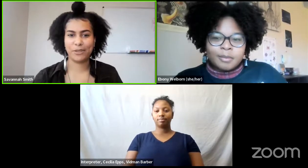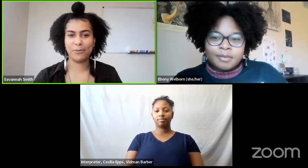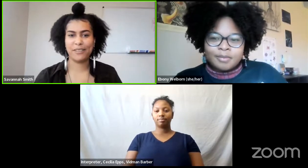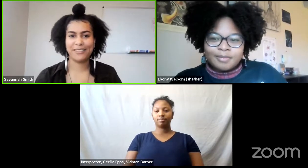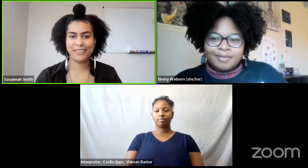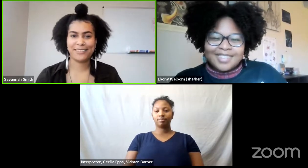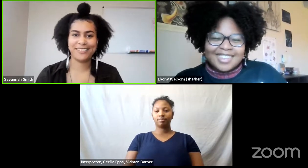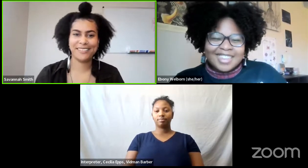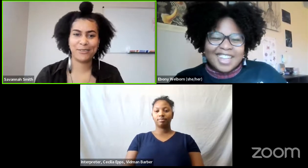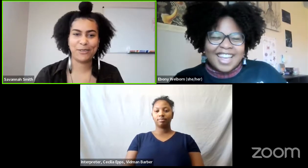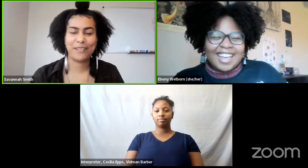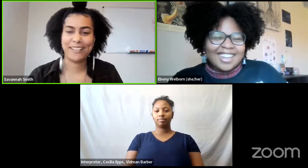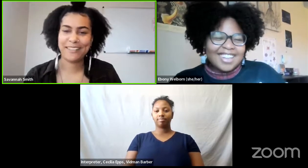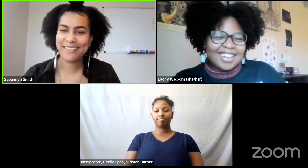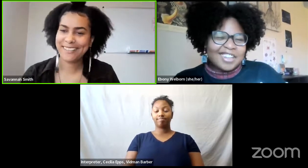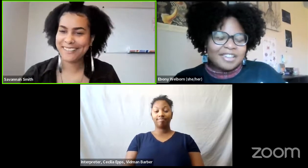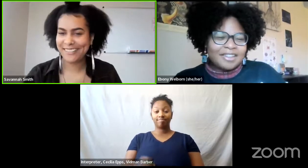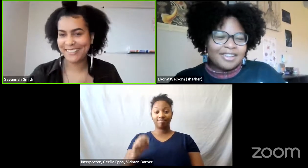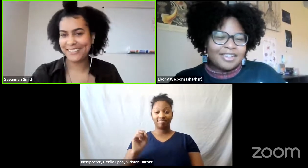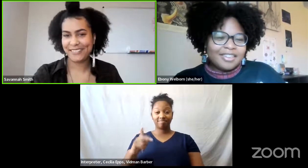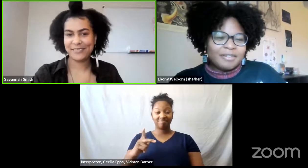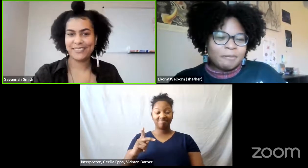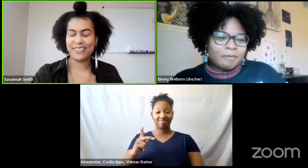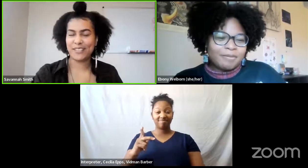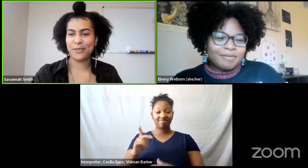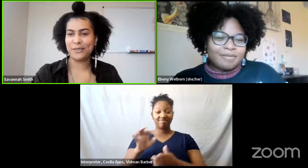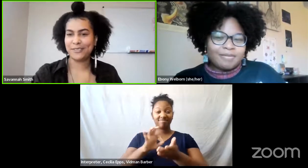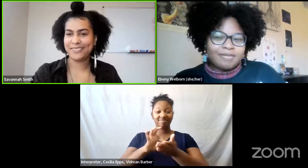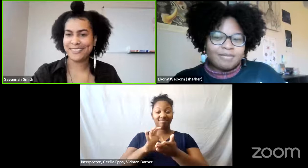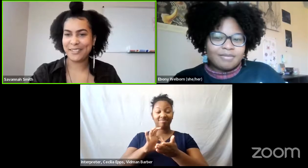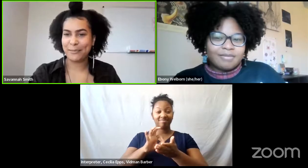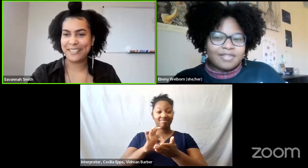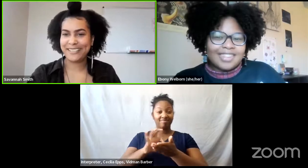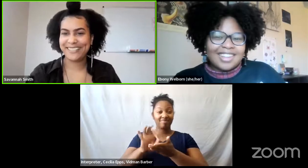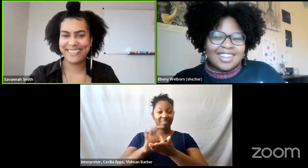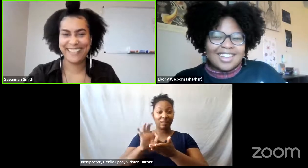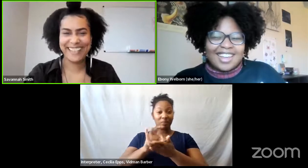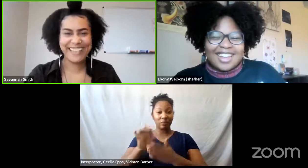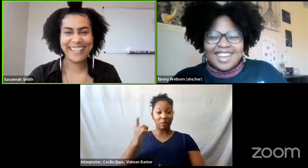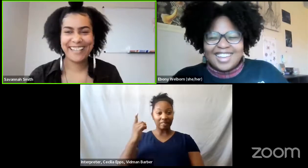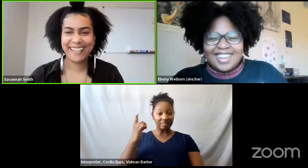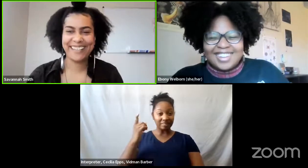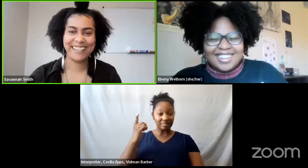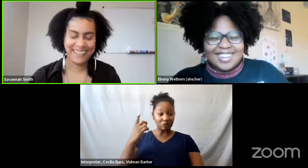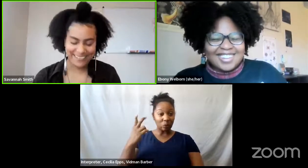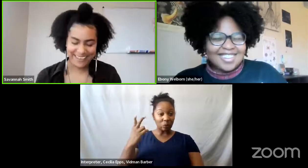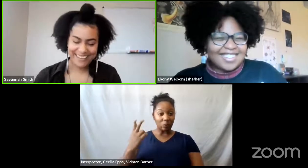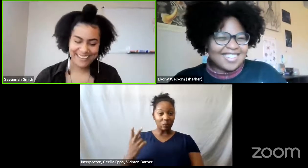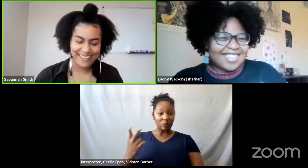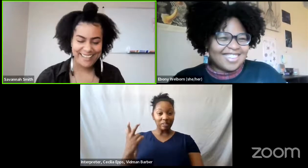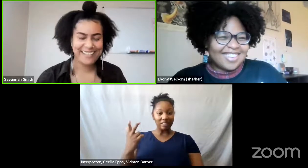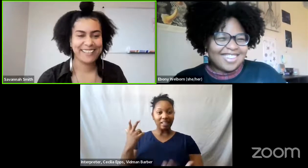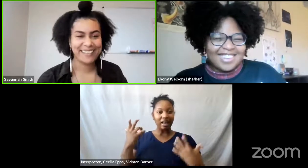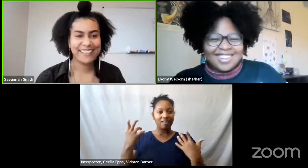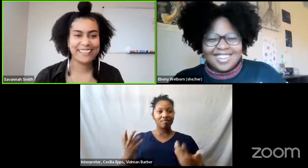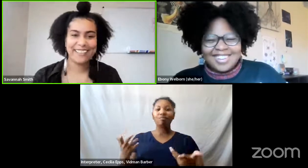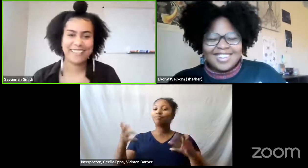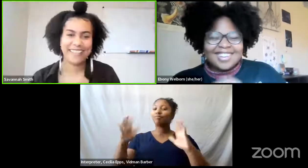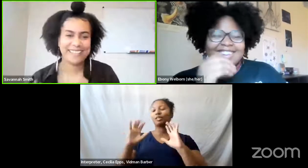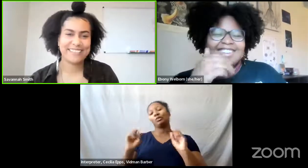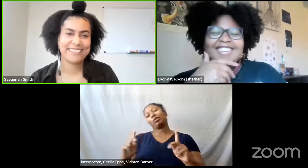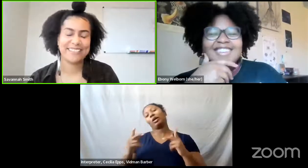All right, going once, going twice. So to me. All right.